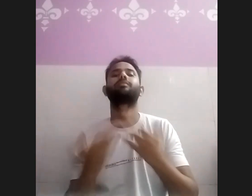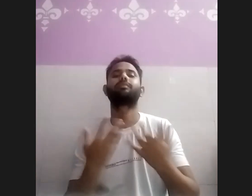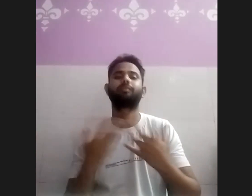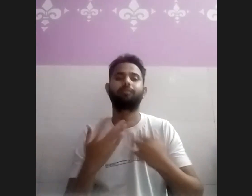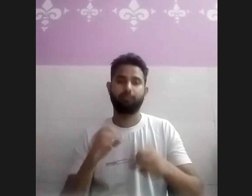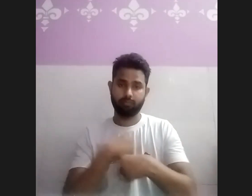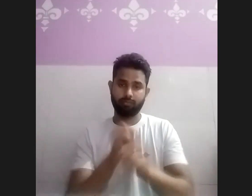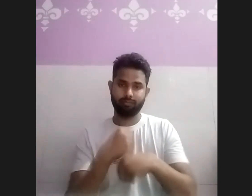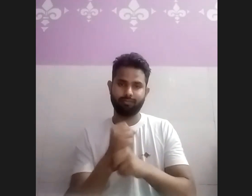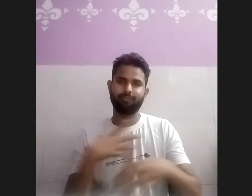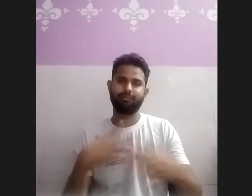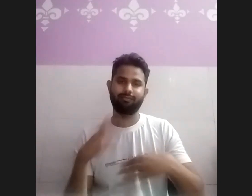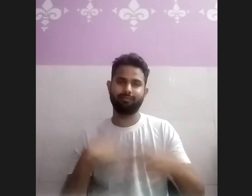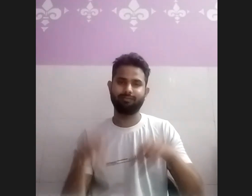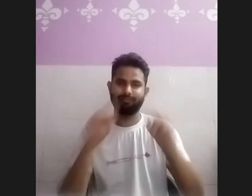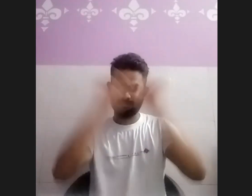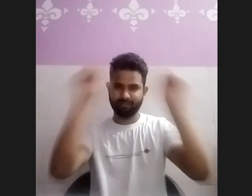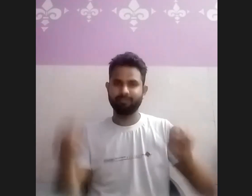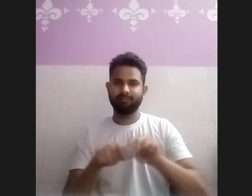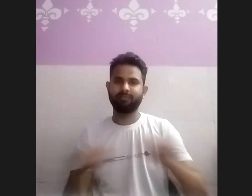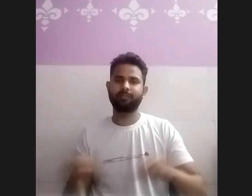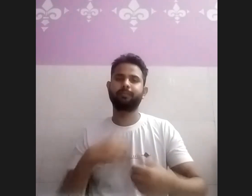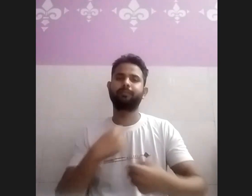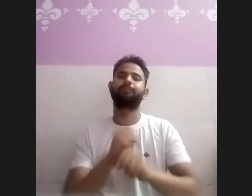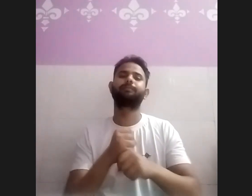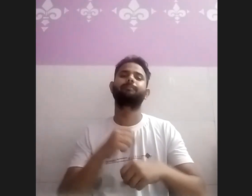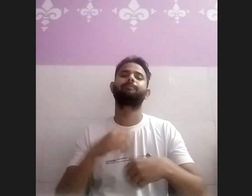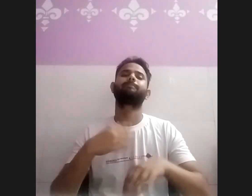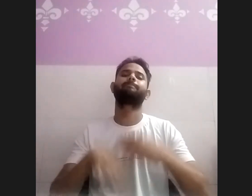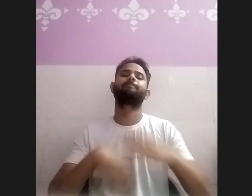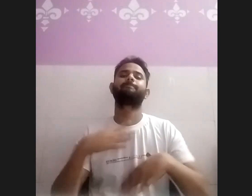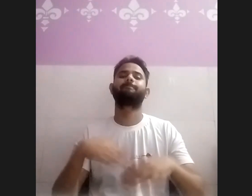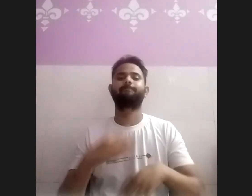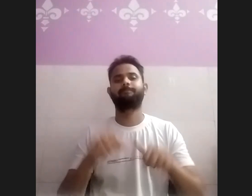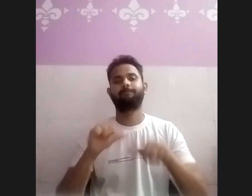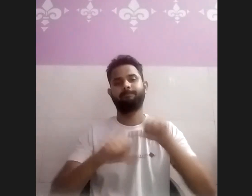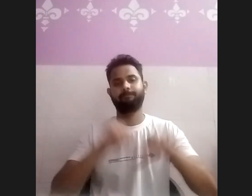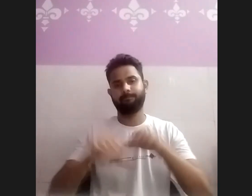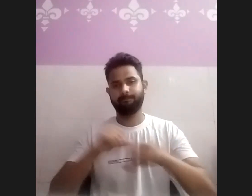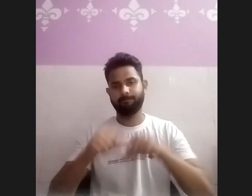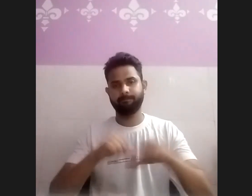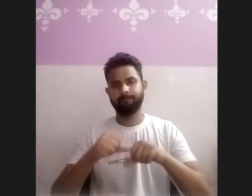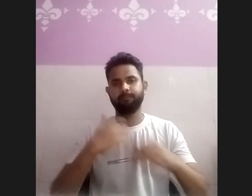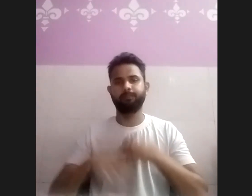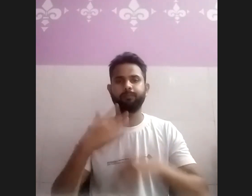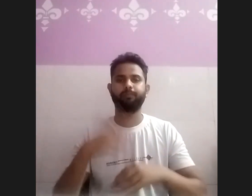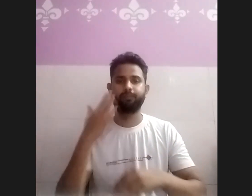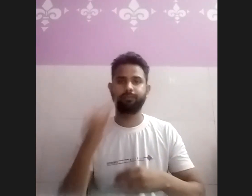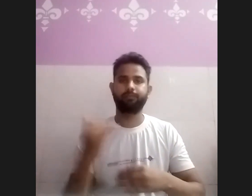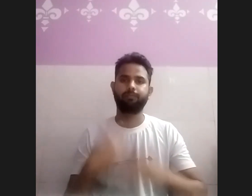this system or process, I would say, like aligning the volunteers, training them, and how they have